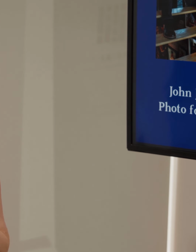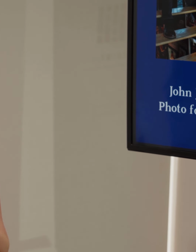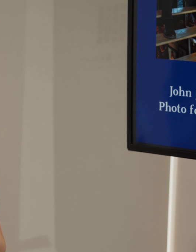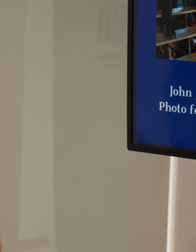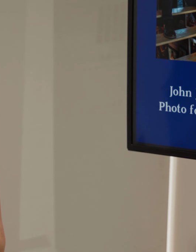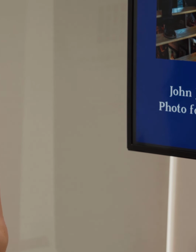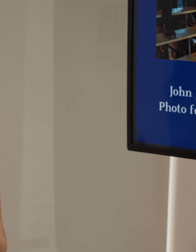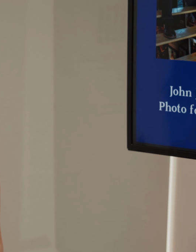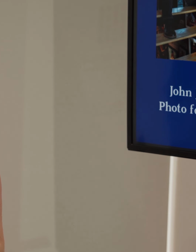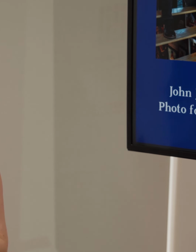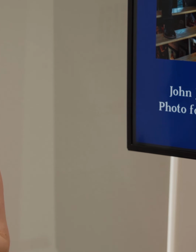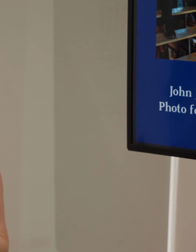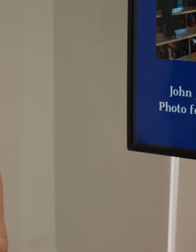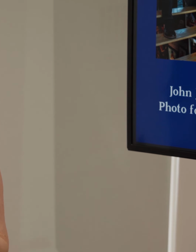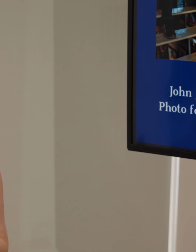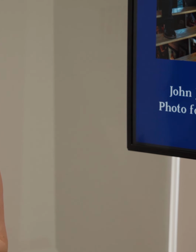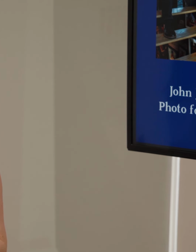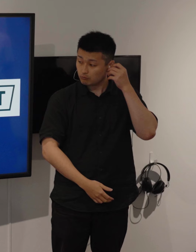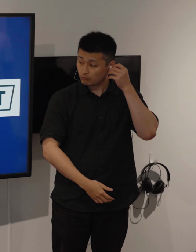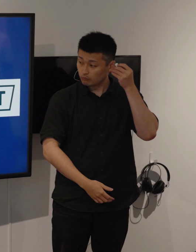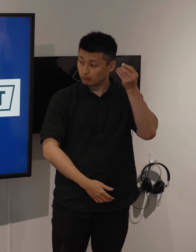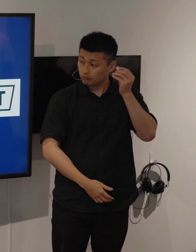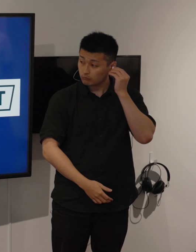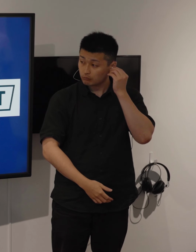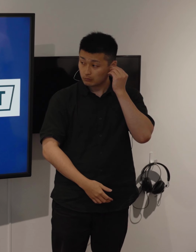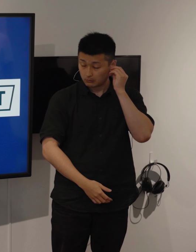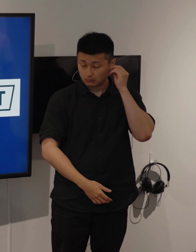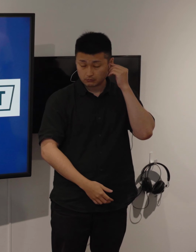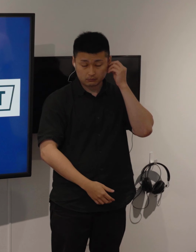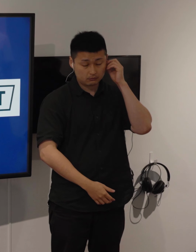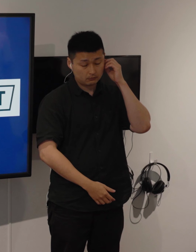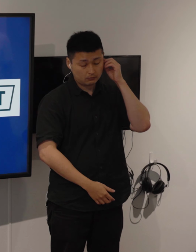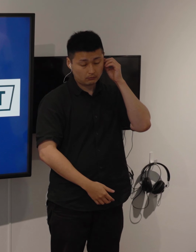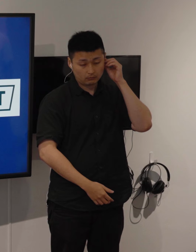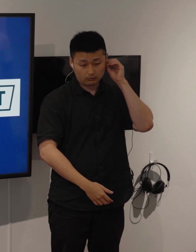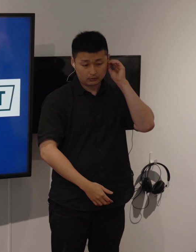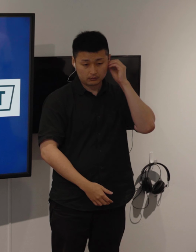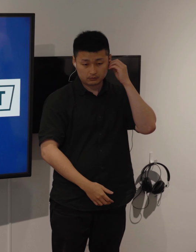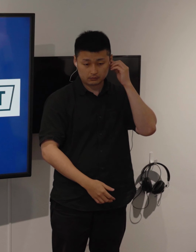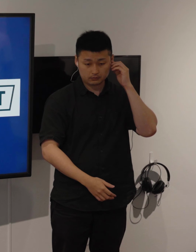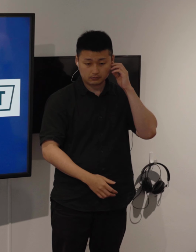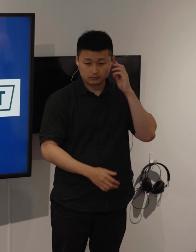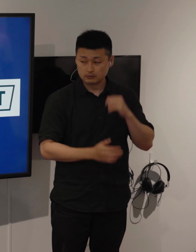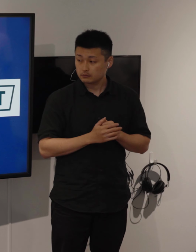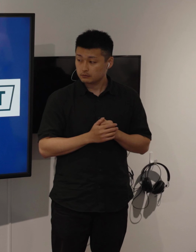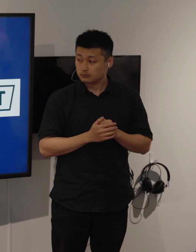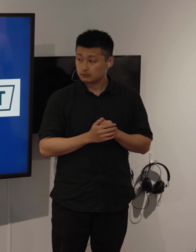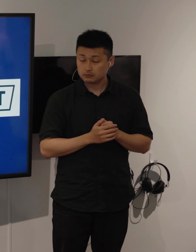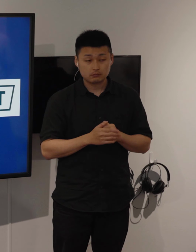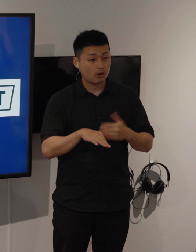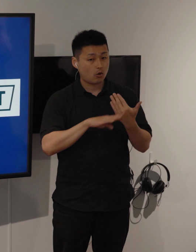houses, and sometimes I just interview them on Zoom. These are some other projects that I run. I've already mentioned